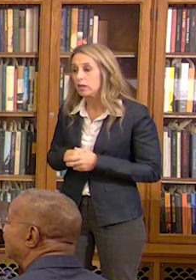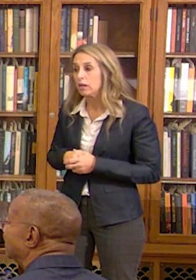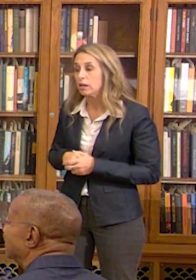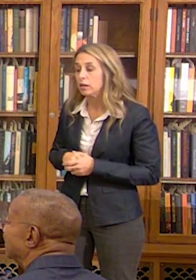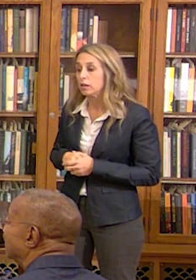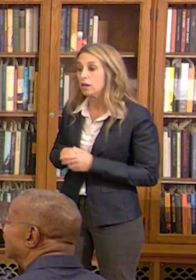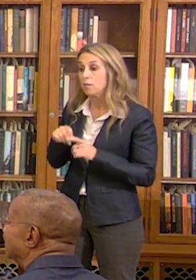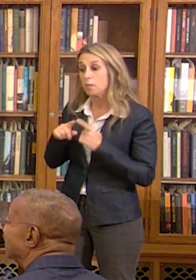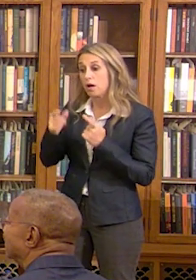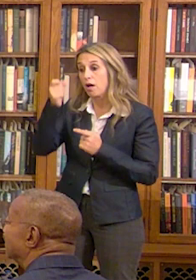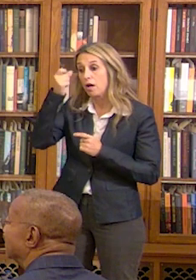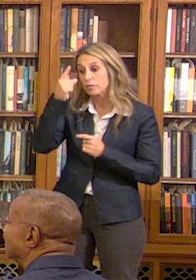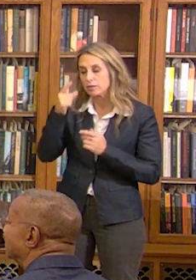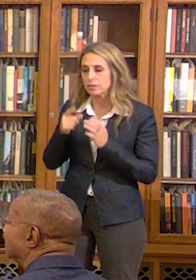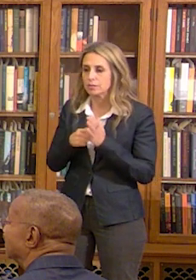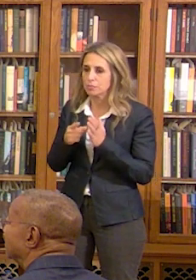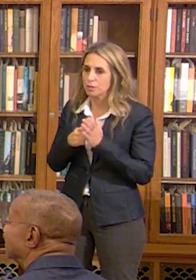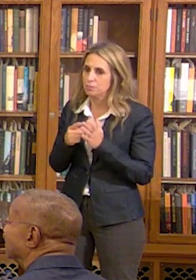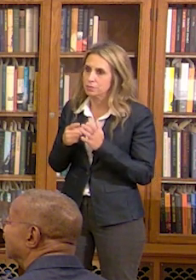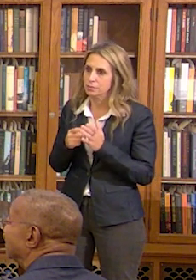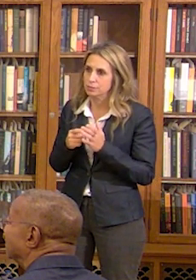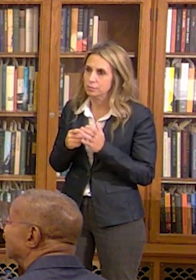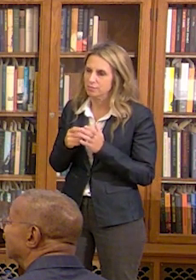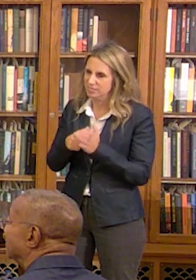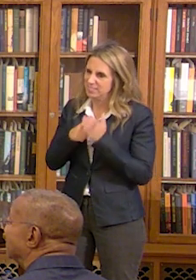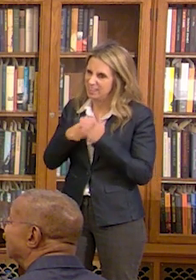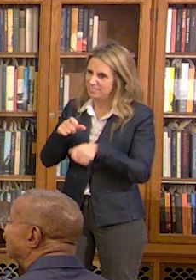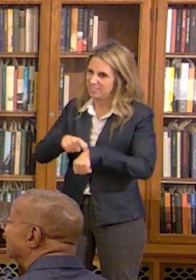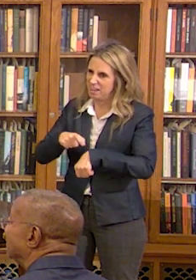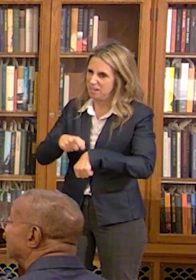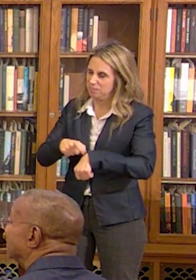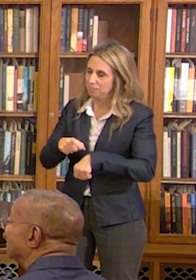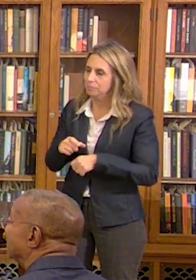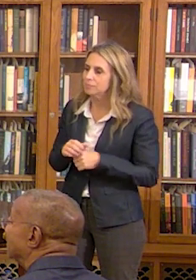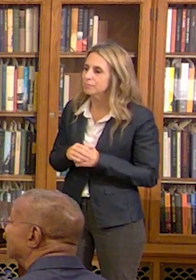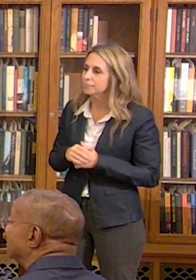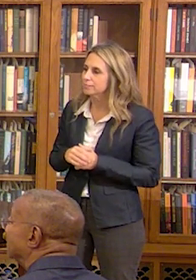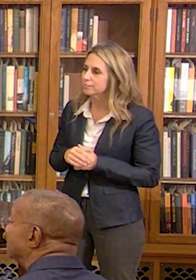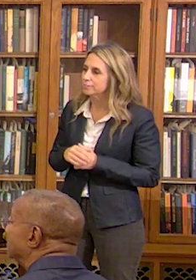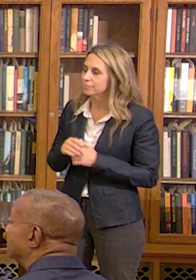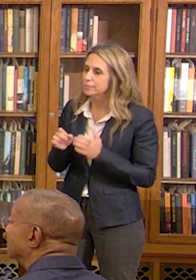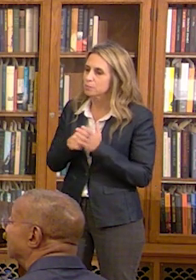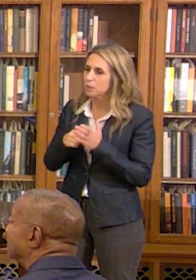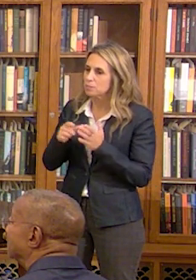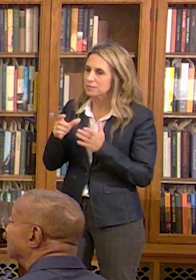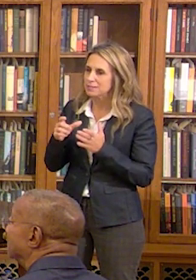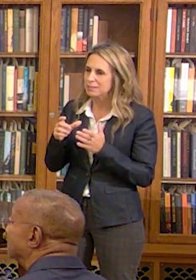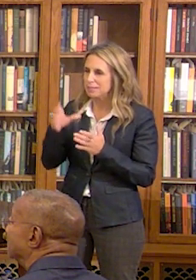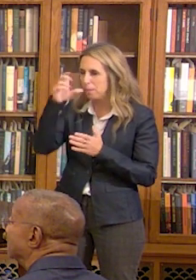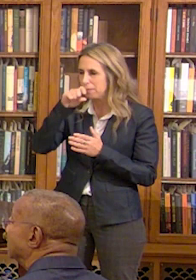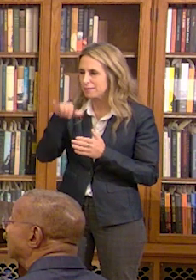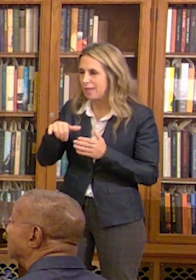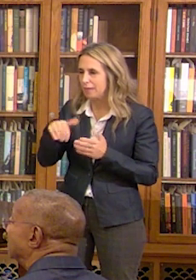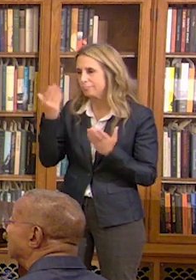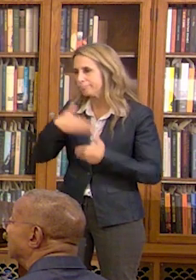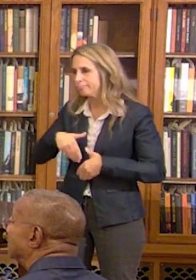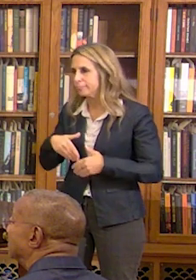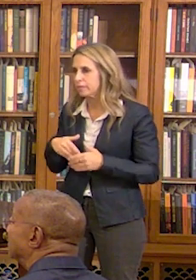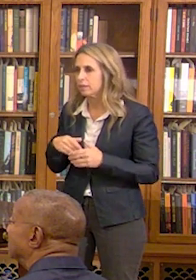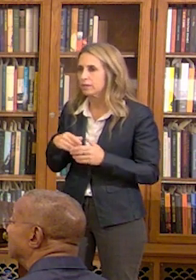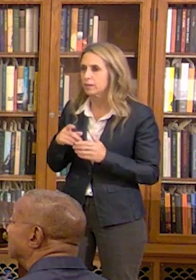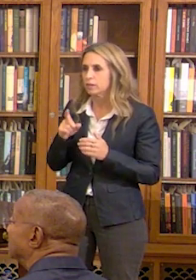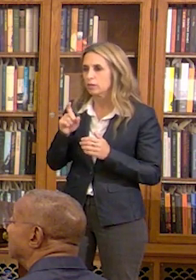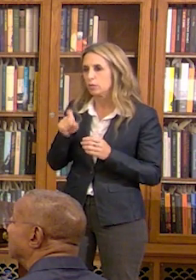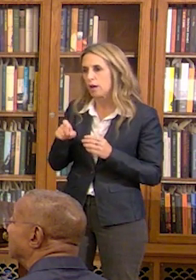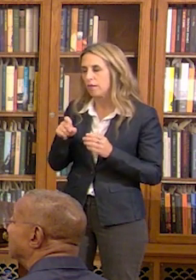but understanding that sometimes it does take a little bit of time and and they miss out on that and sometimes with that time you have you create